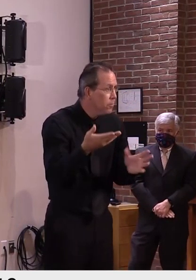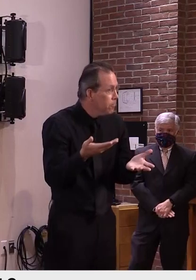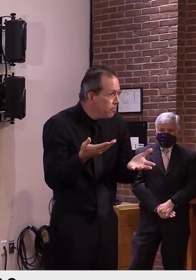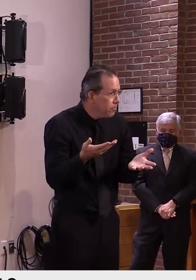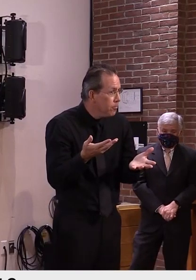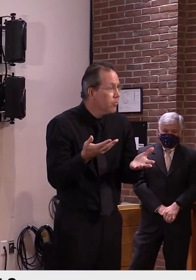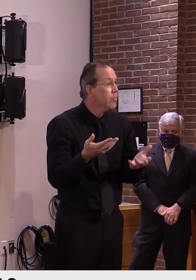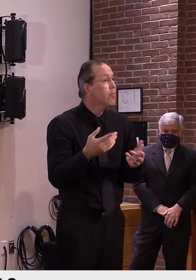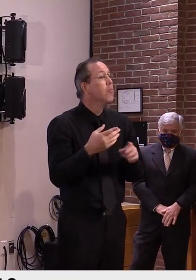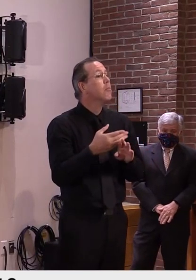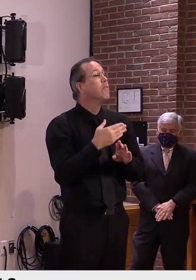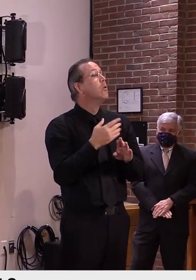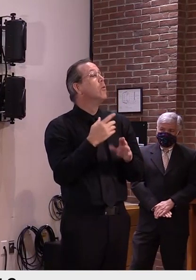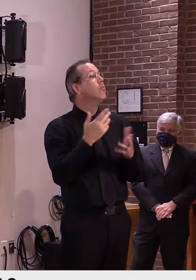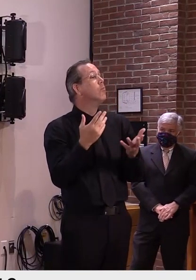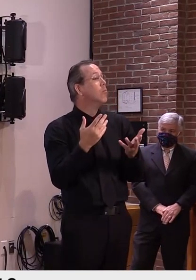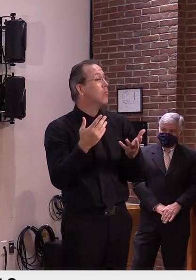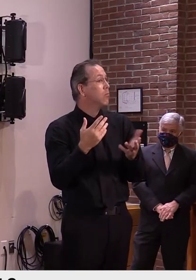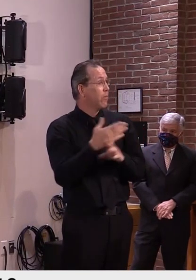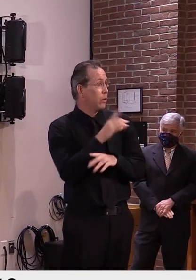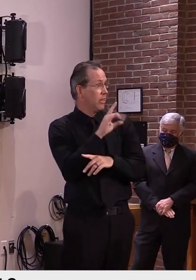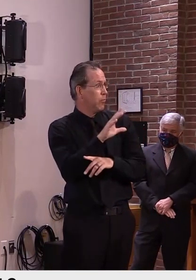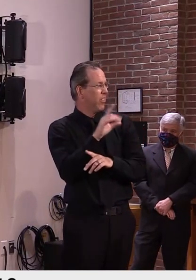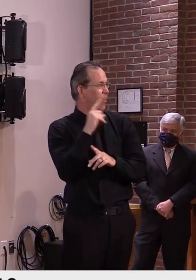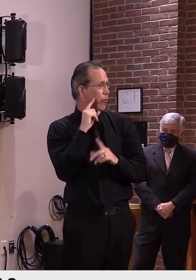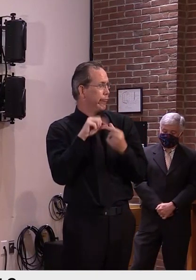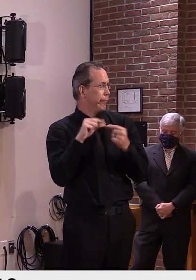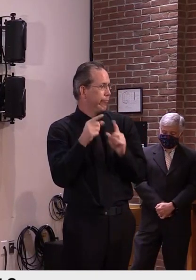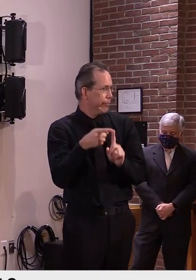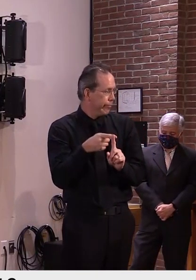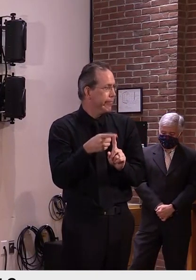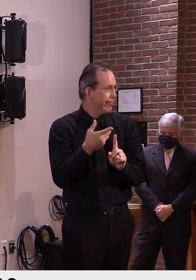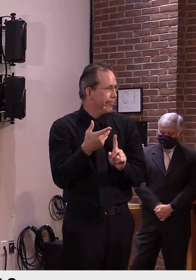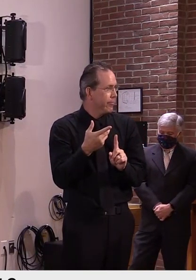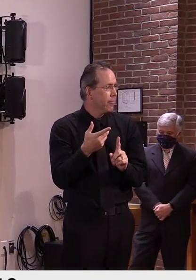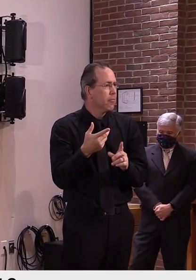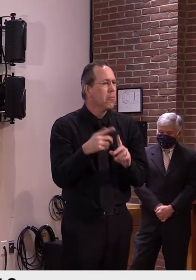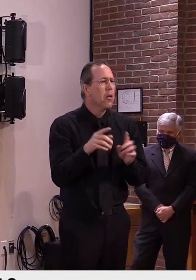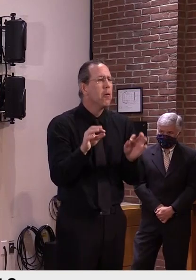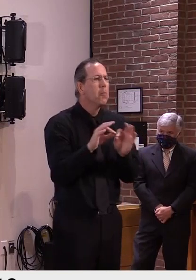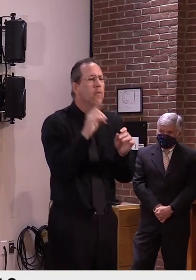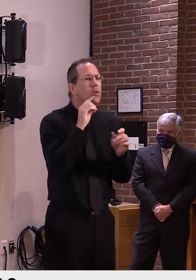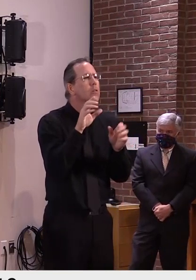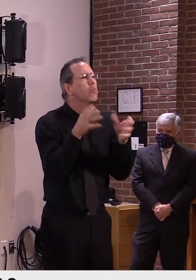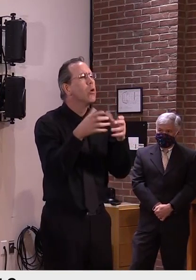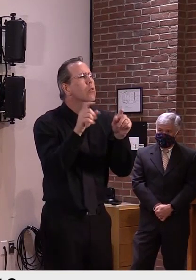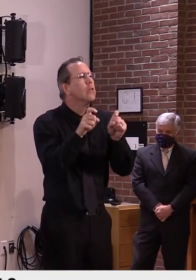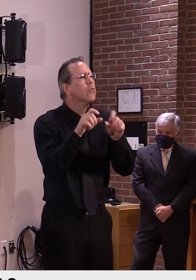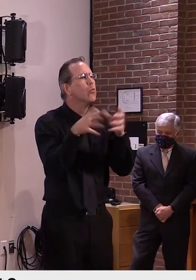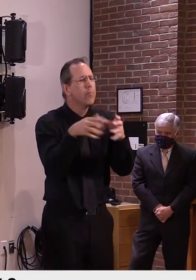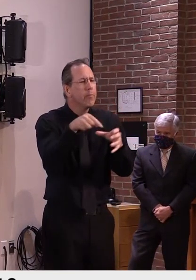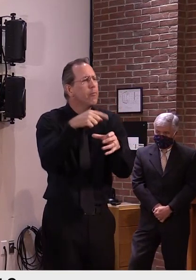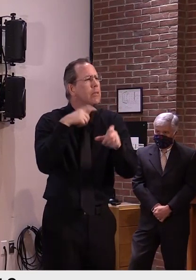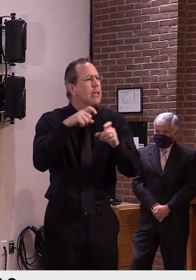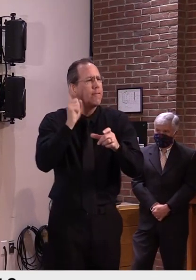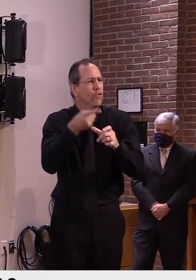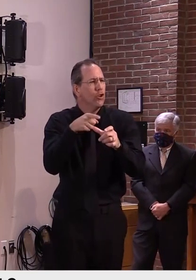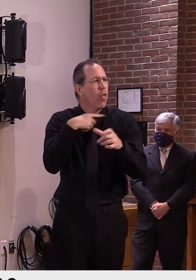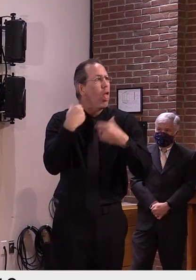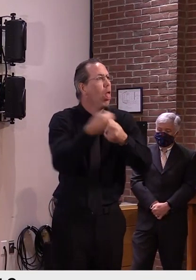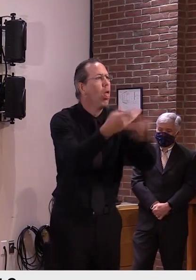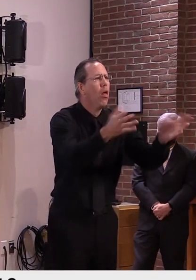U.S. population. It needs to be really geared up in terms of production and manufacturing. It'll be the first half